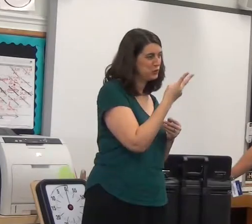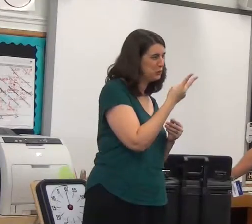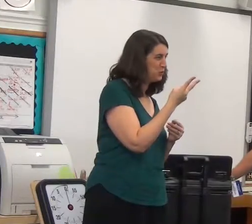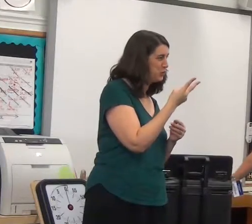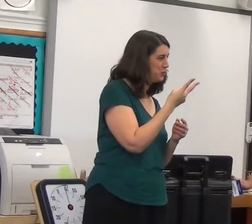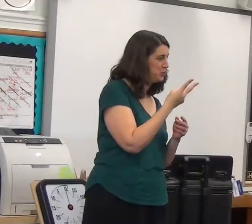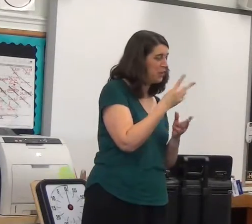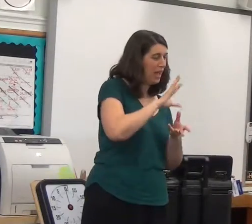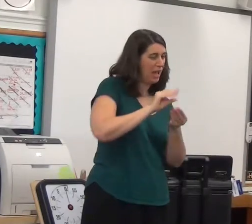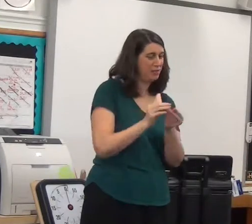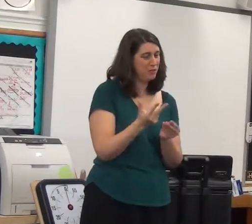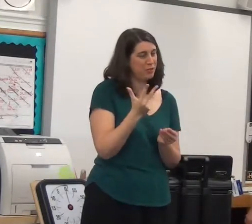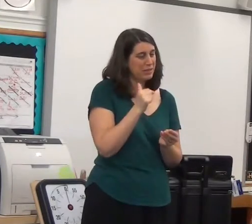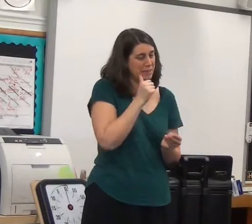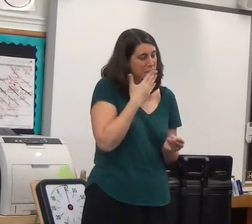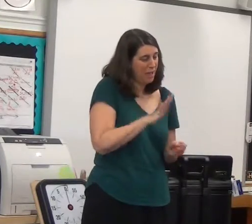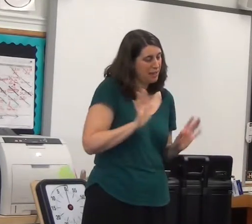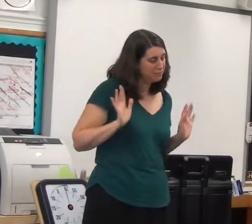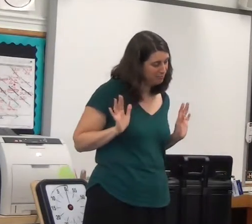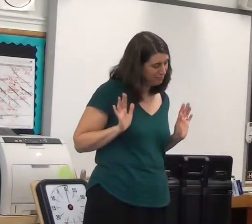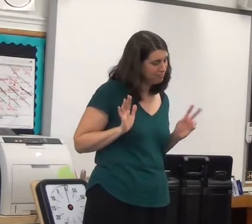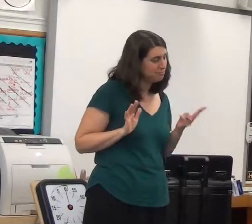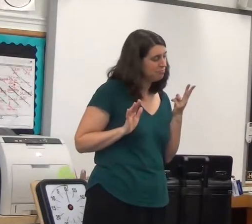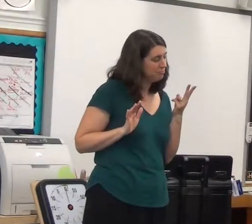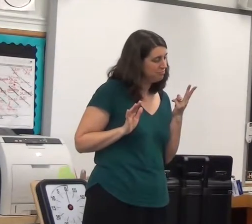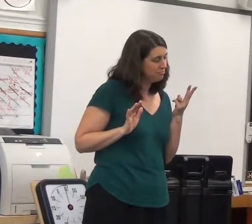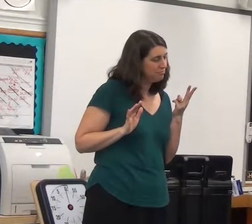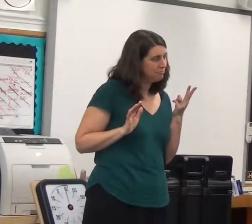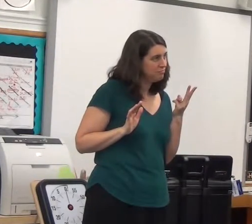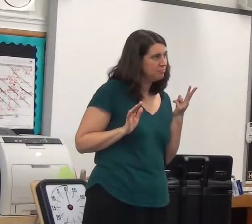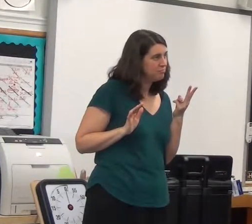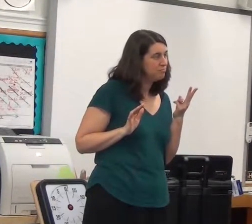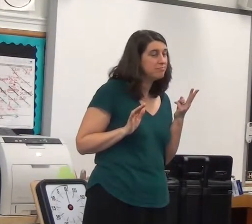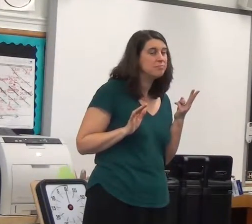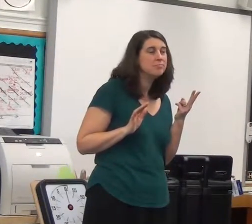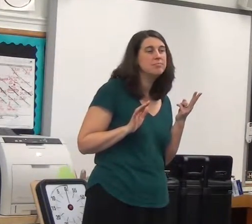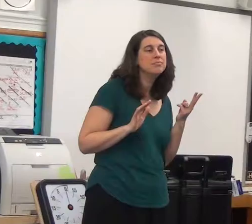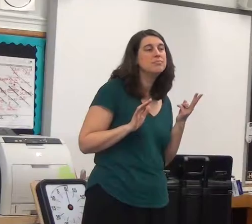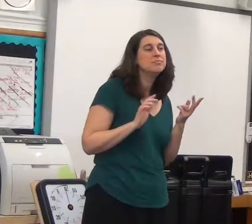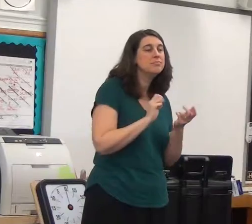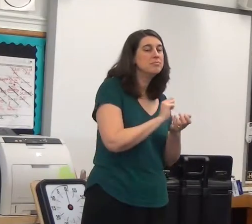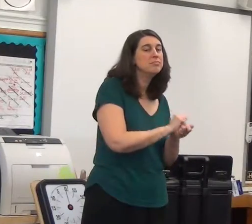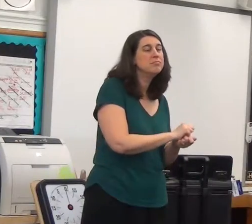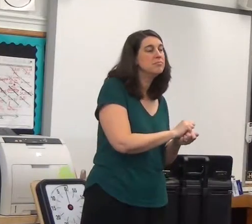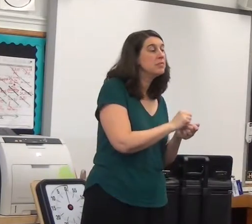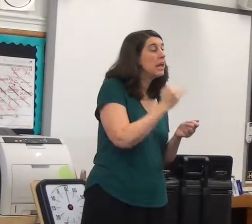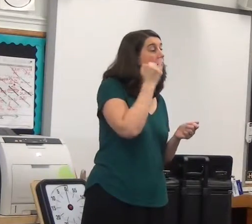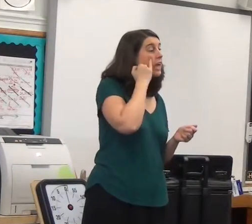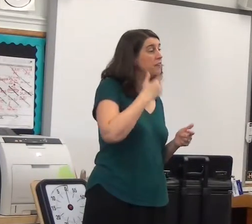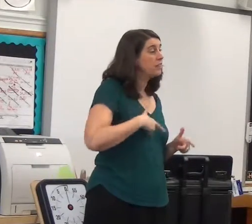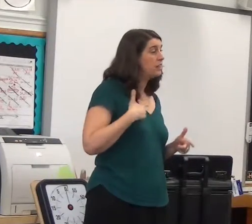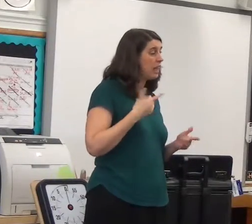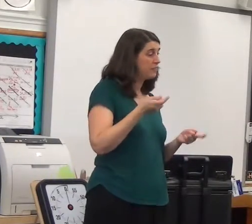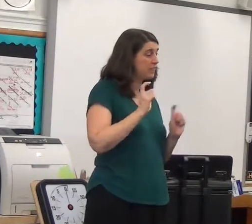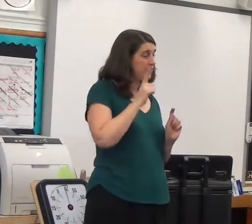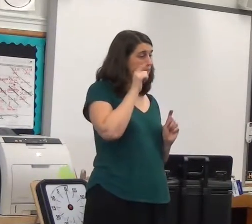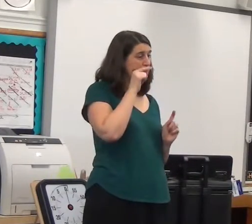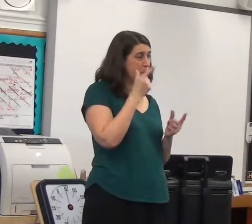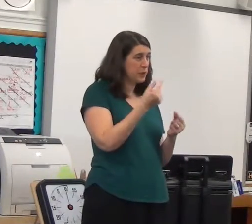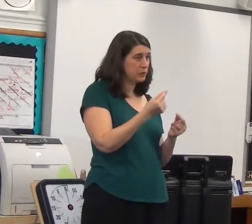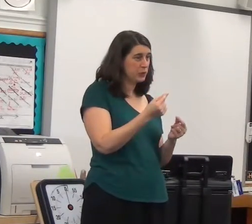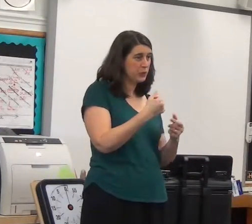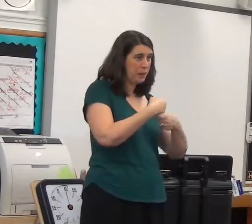2 out of 3 ain't bad. I love that song. Put another way, when life gives us lemons, what